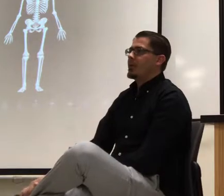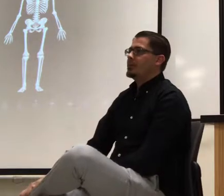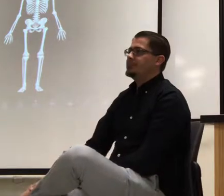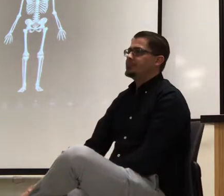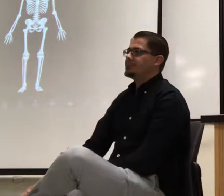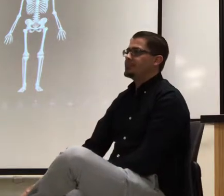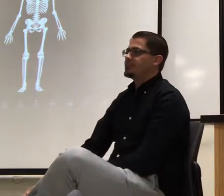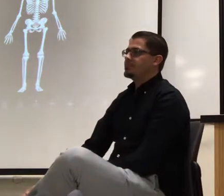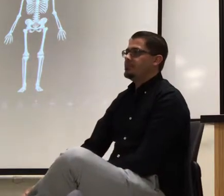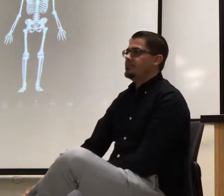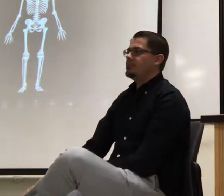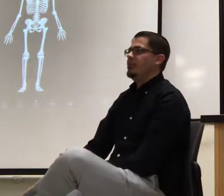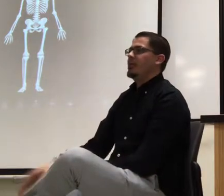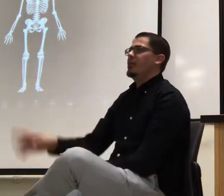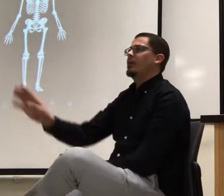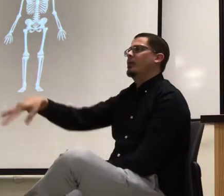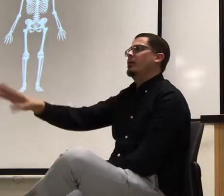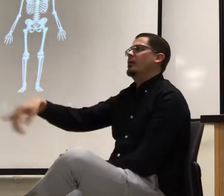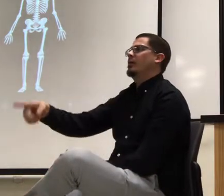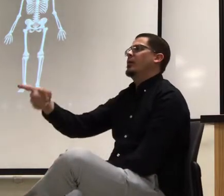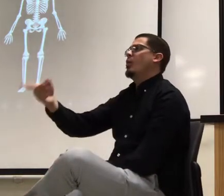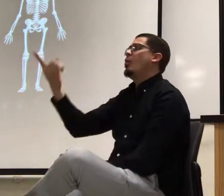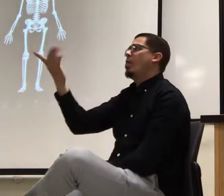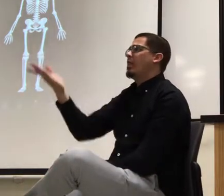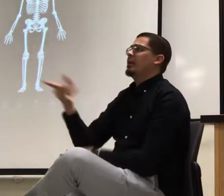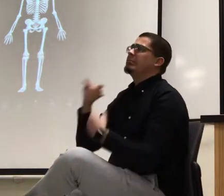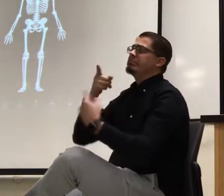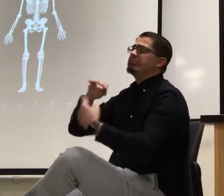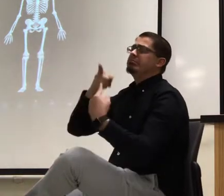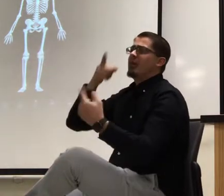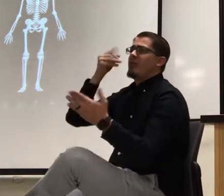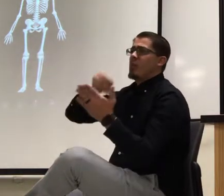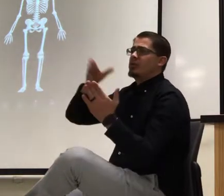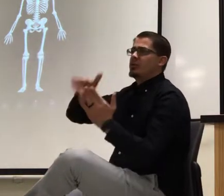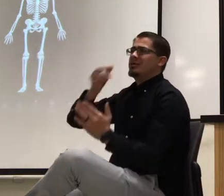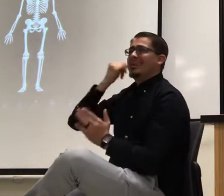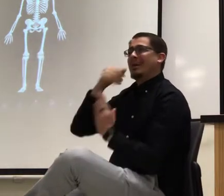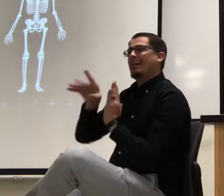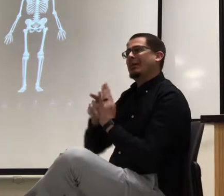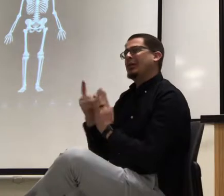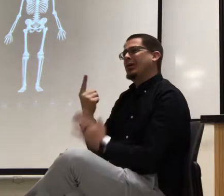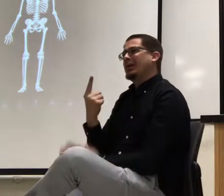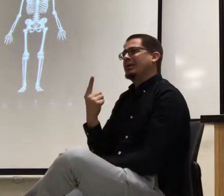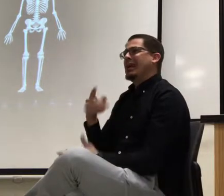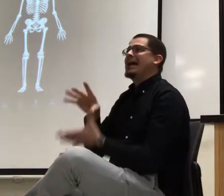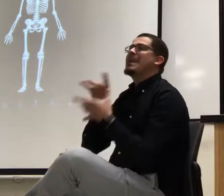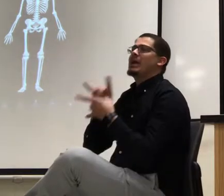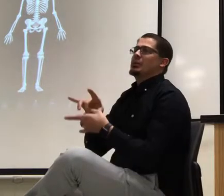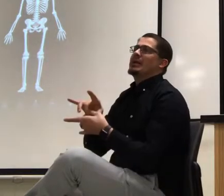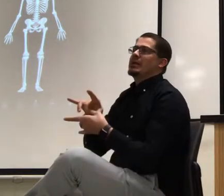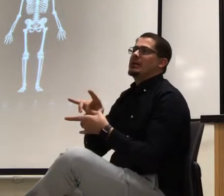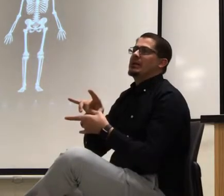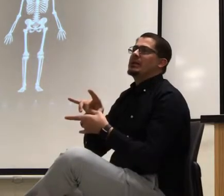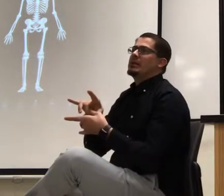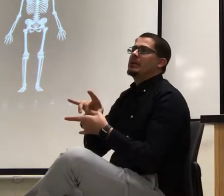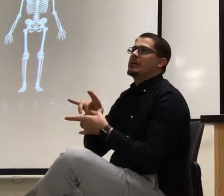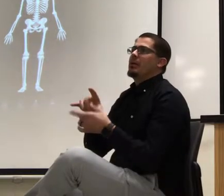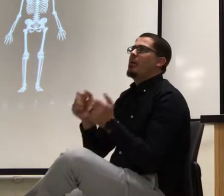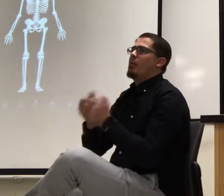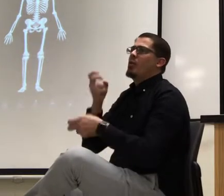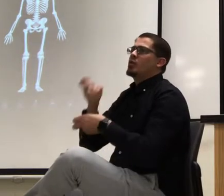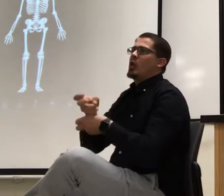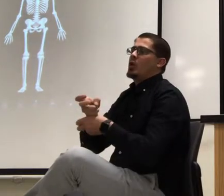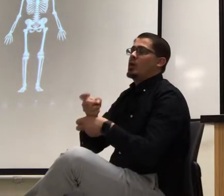gives students the most headache is, if I had to pick one, is attachments. Okay.